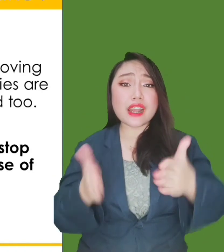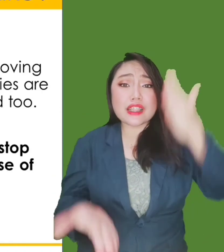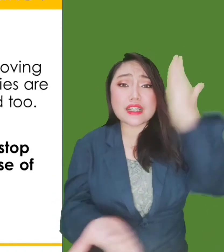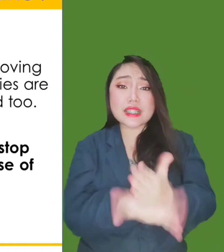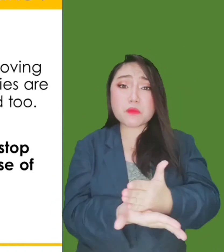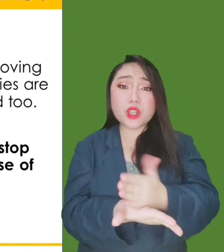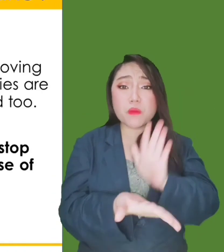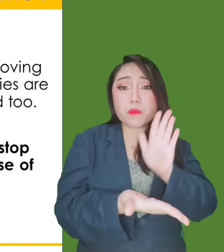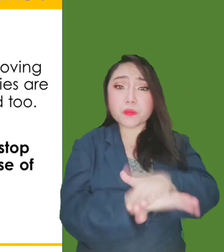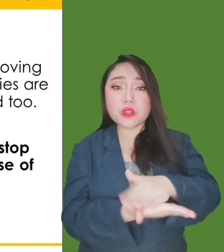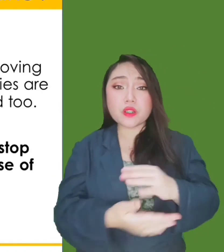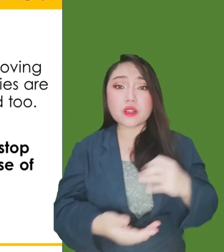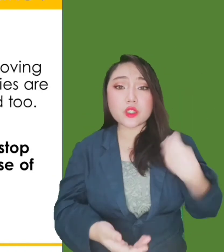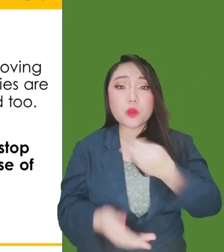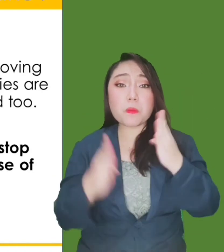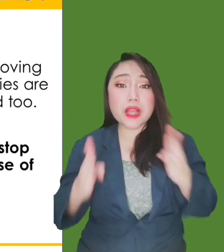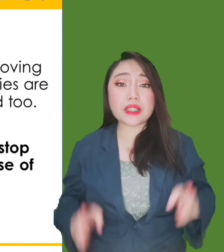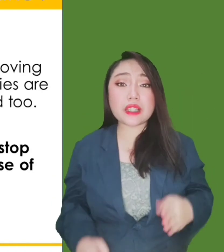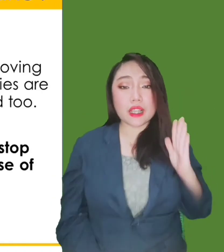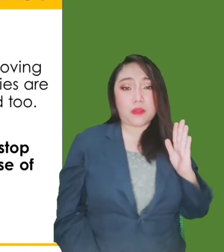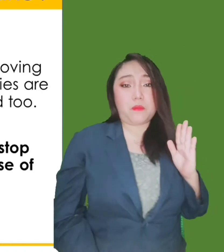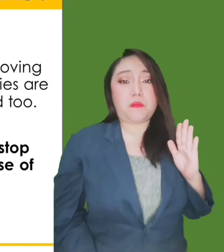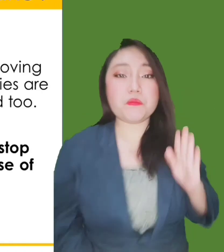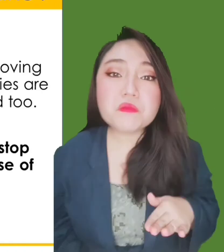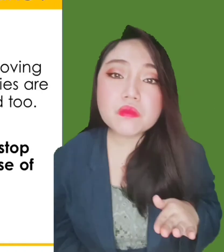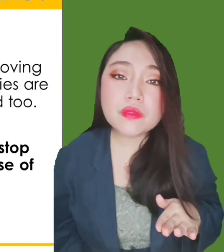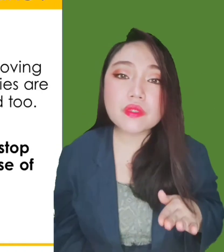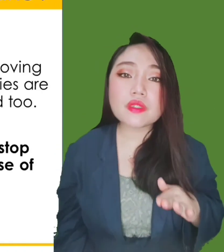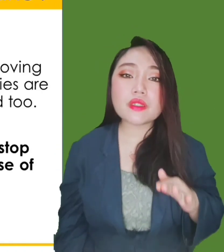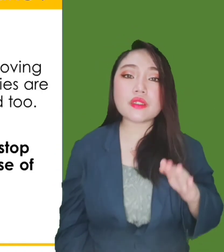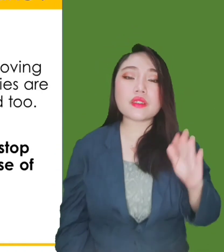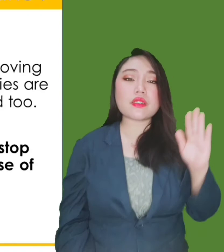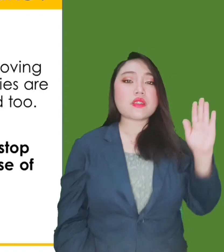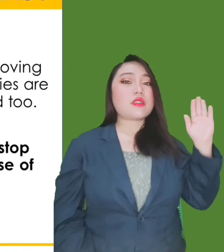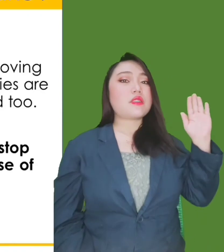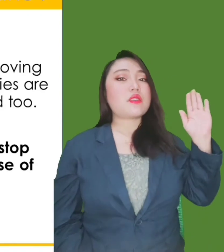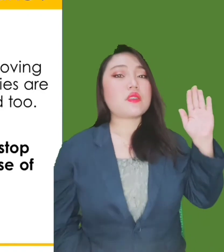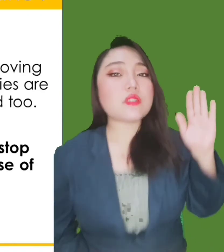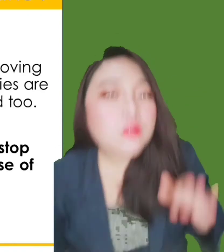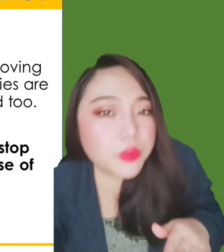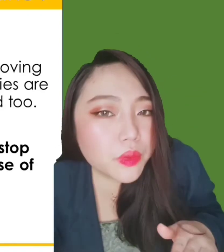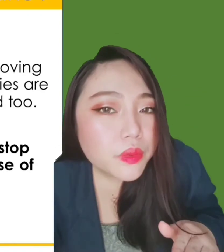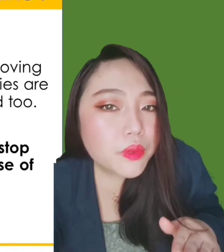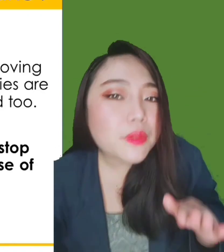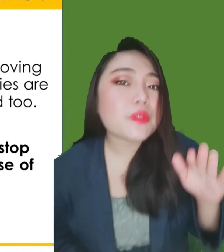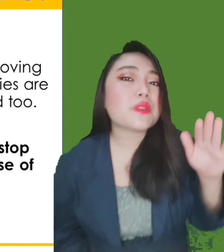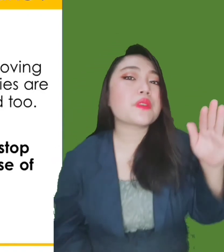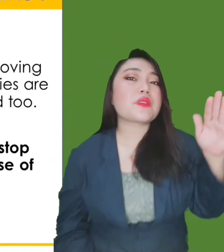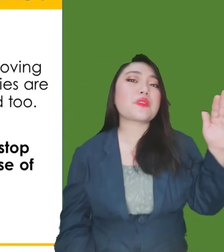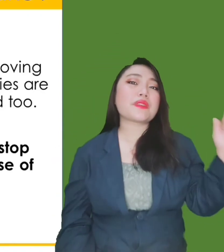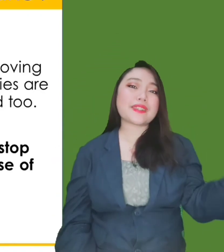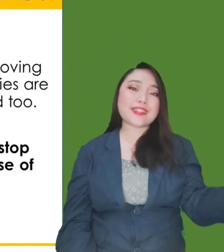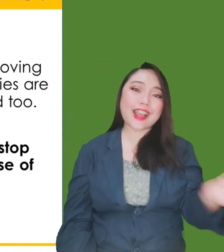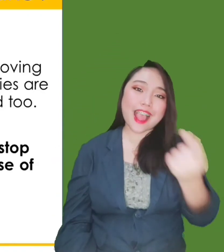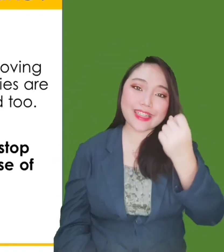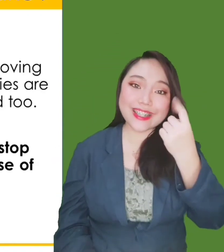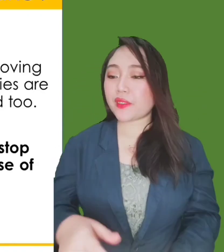So that means if the driver steps on the brakes, our body would also push forward.